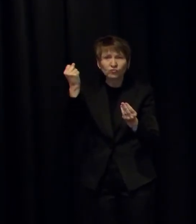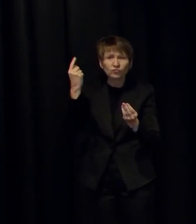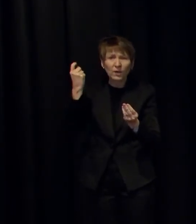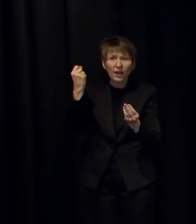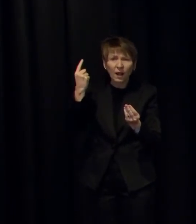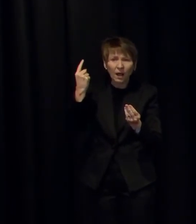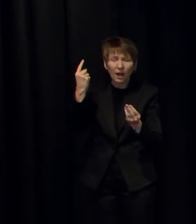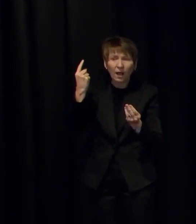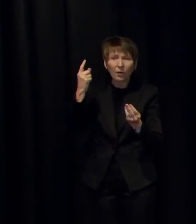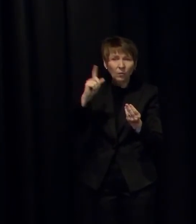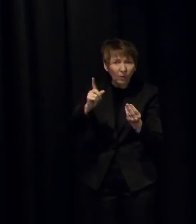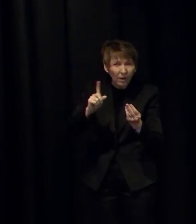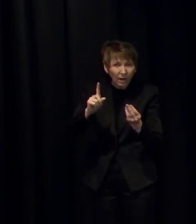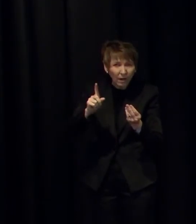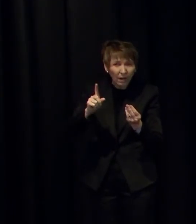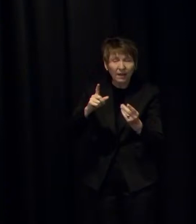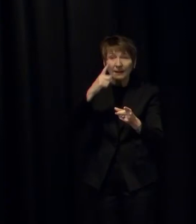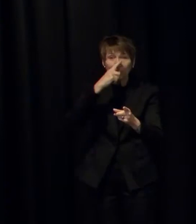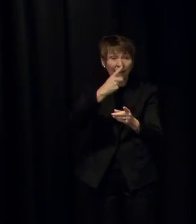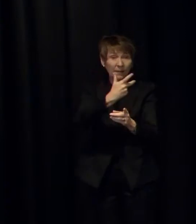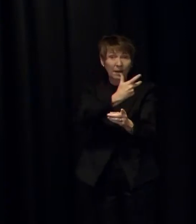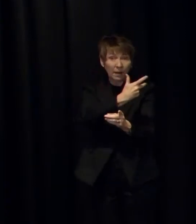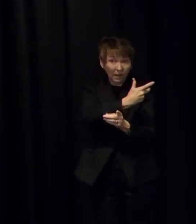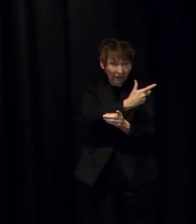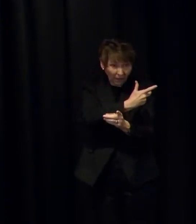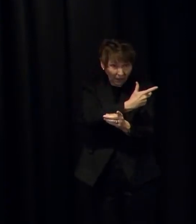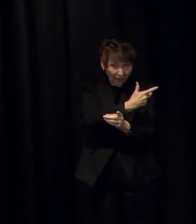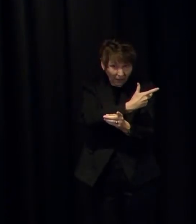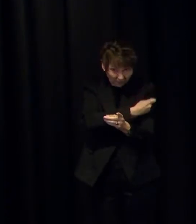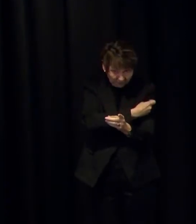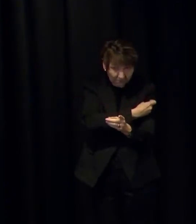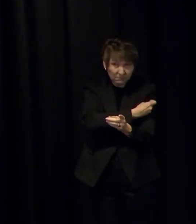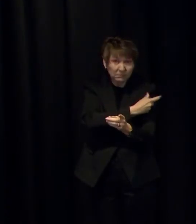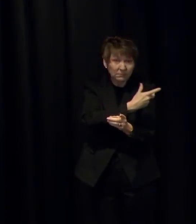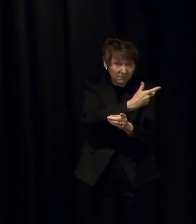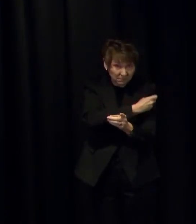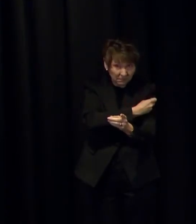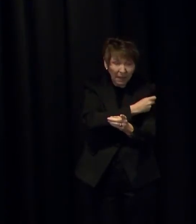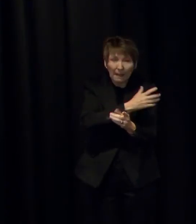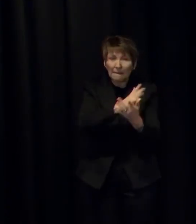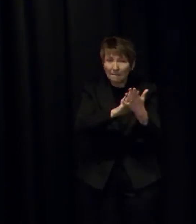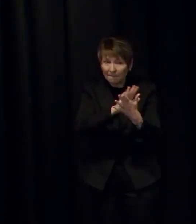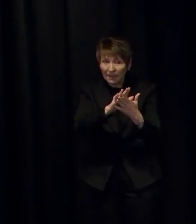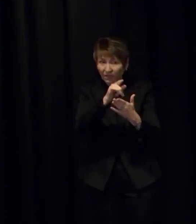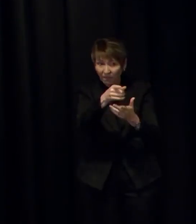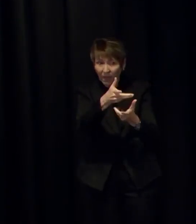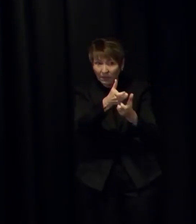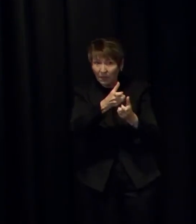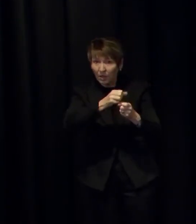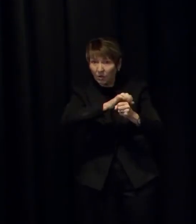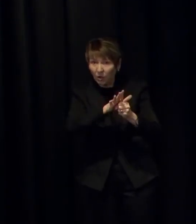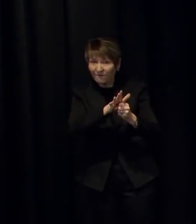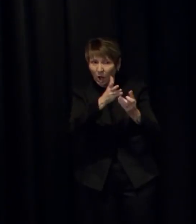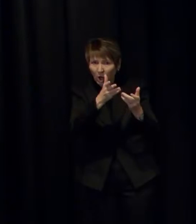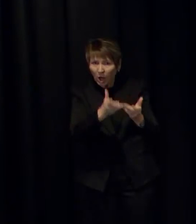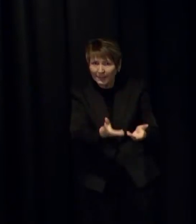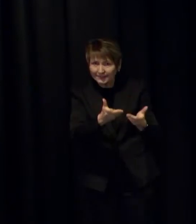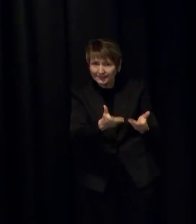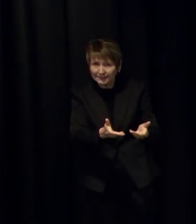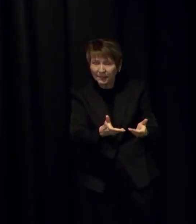that. It's your best endeavours with all the different inputs to predict what's going to happen.